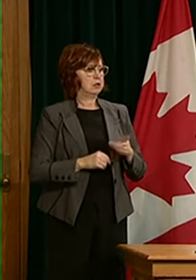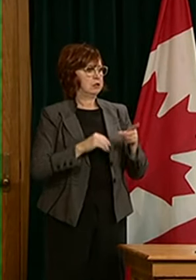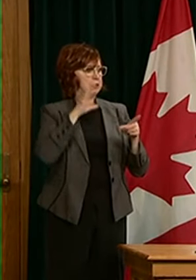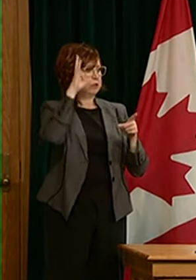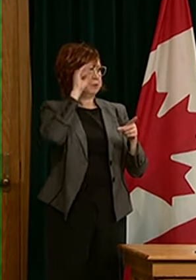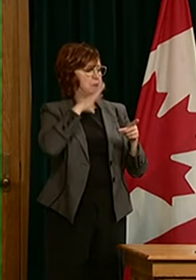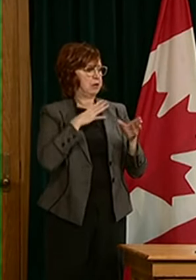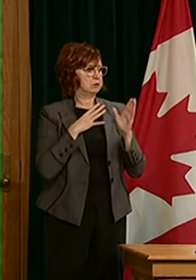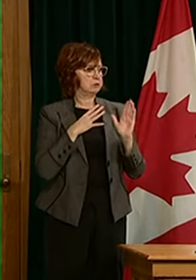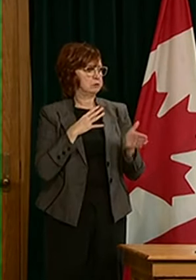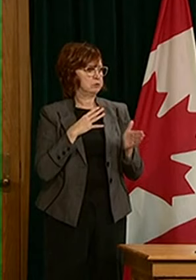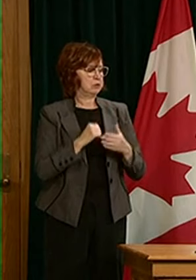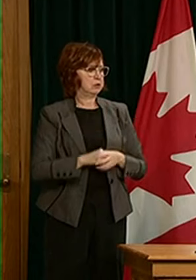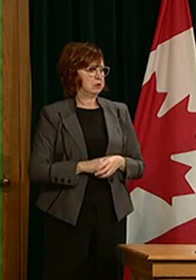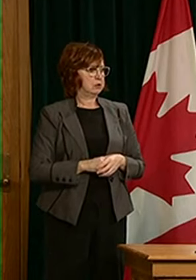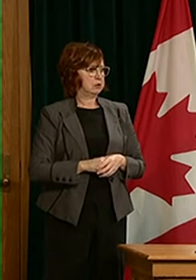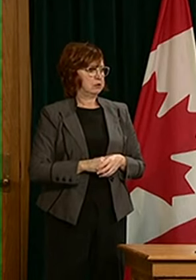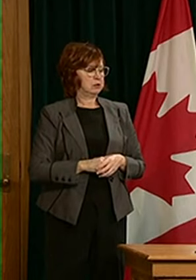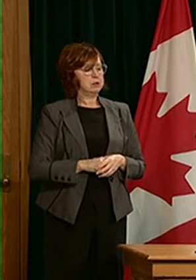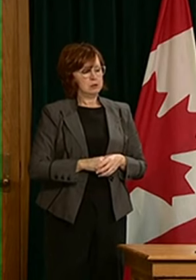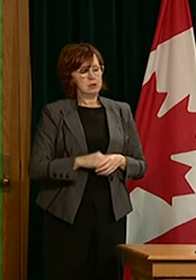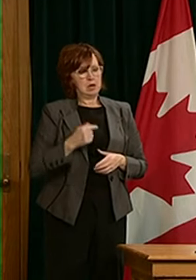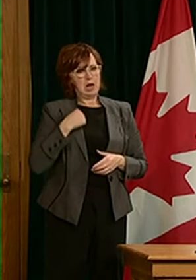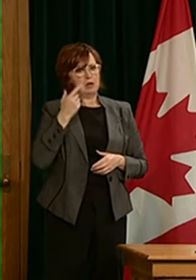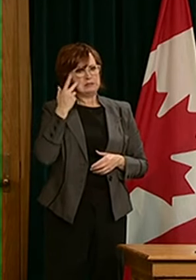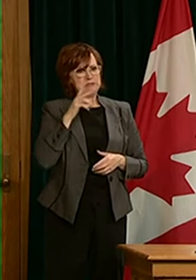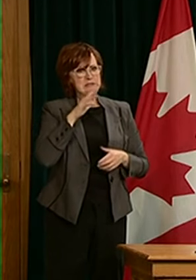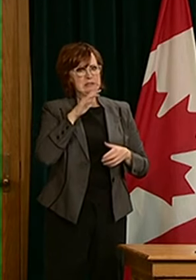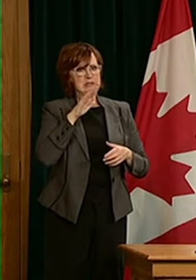these what-if numbers, once again, seem to be